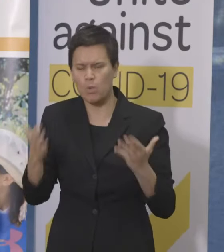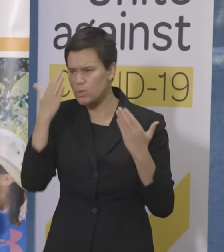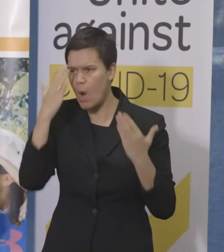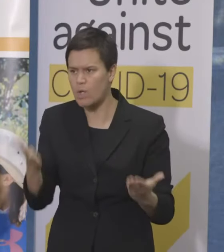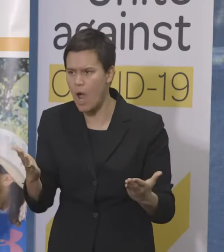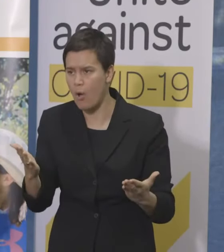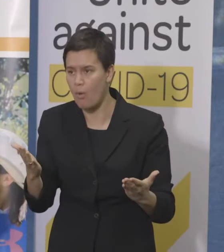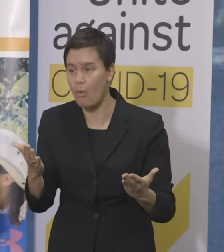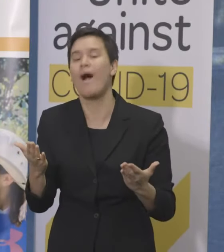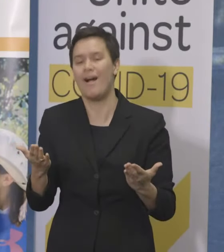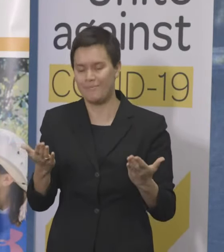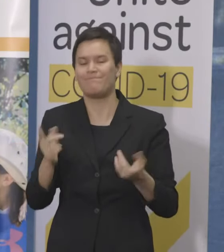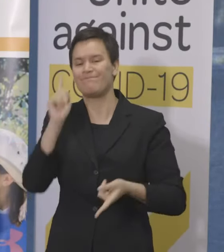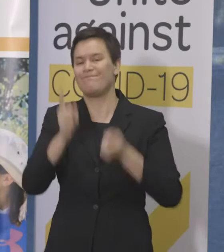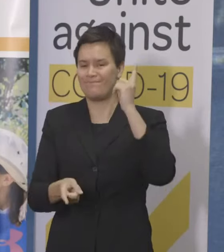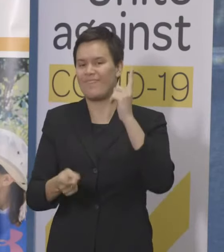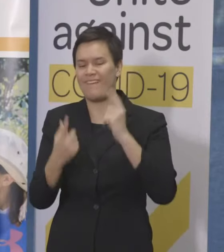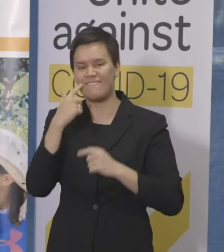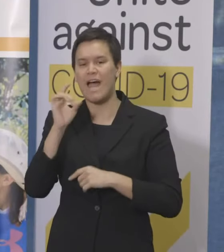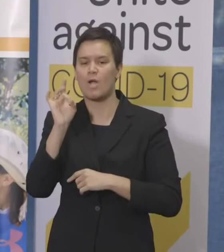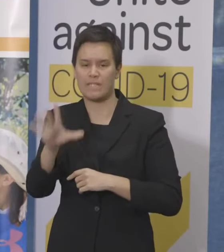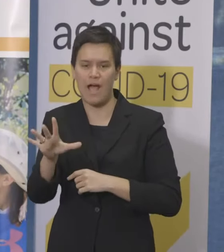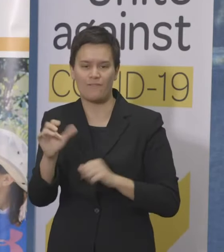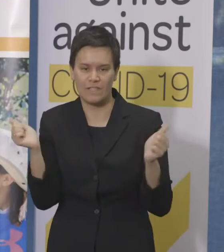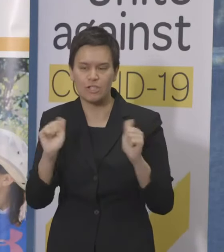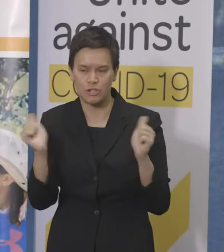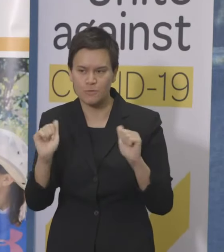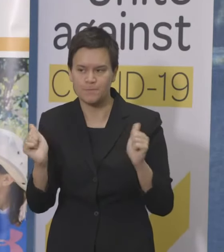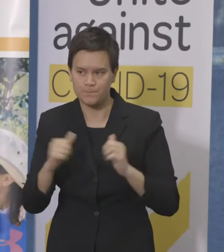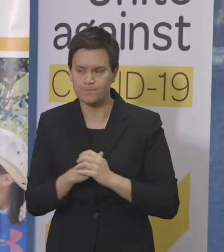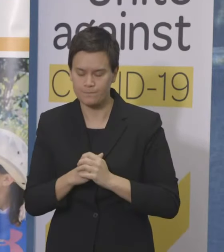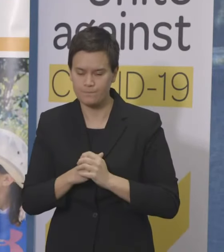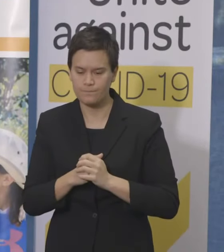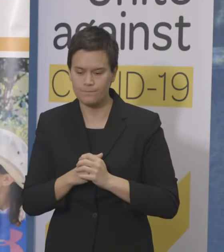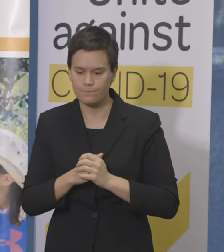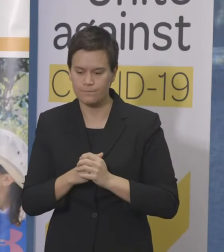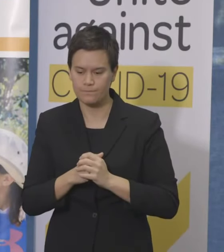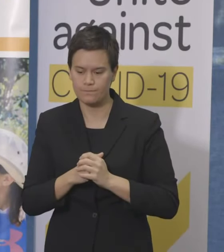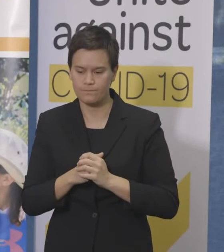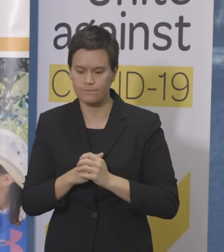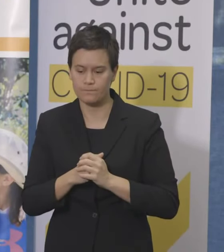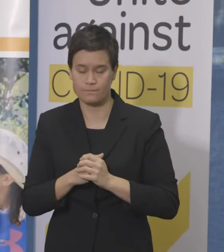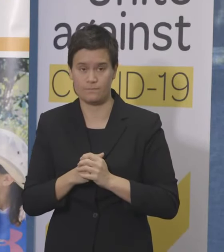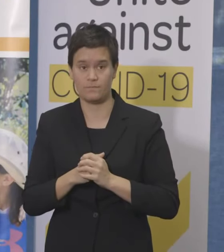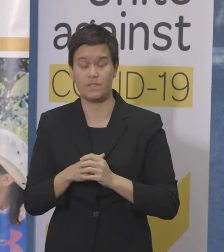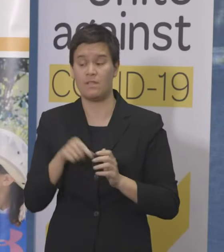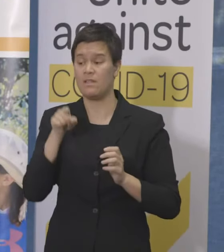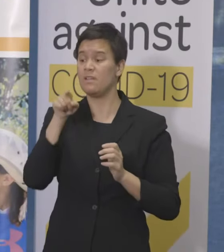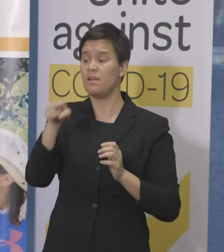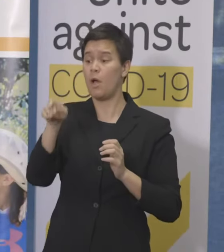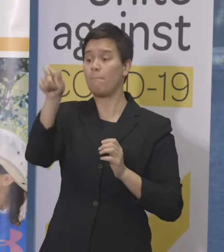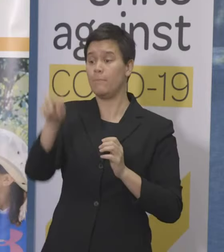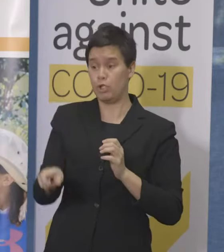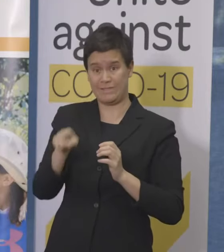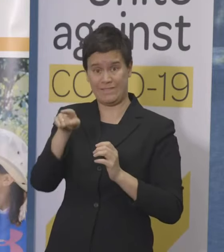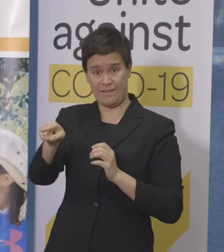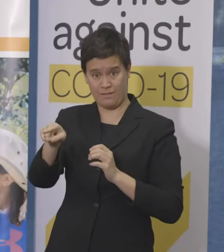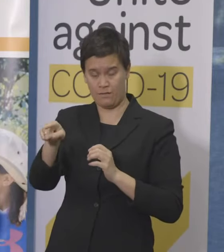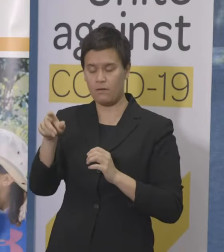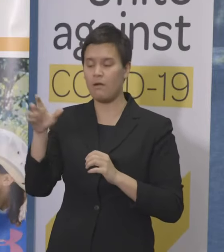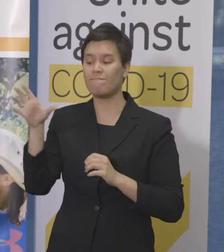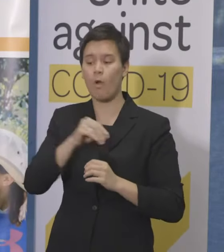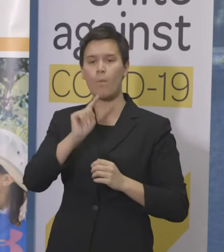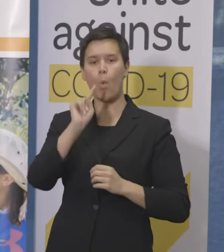us an indication of how that healthcare worker became infected. The link has been confirmed as being to one of the